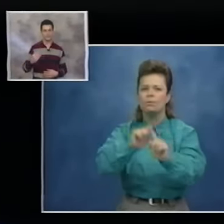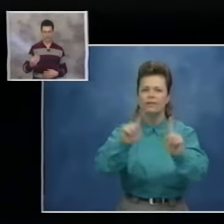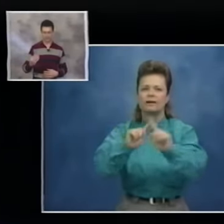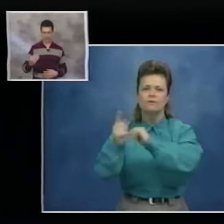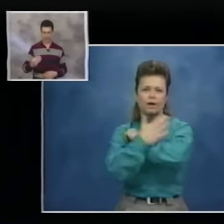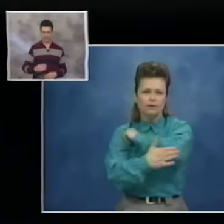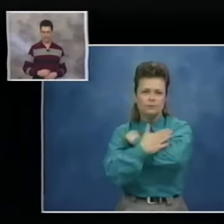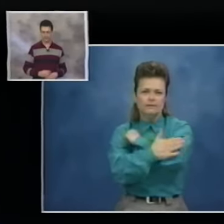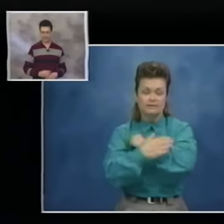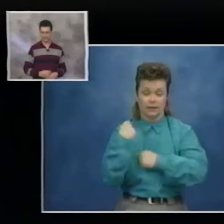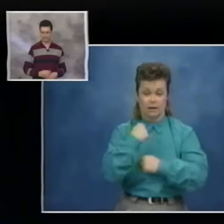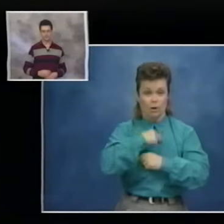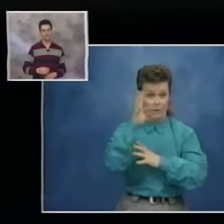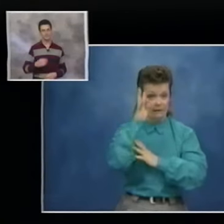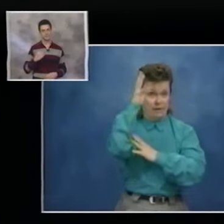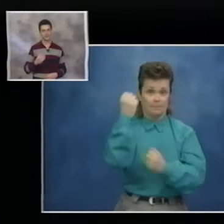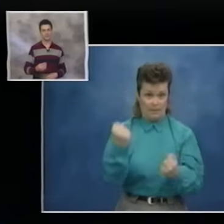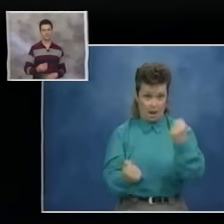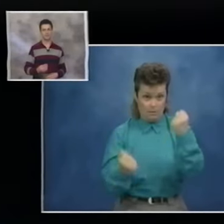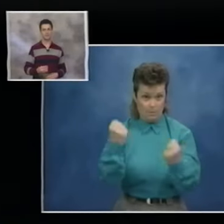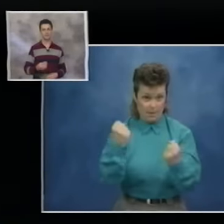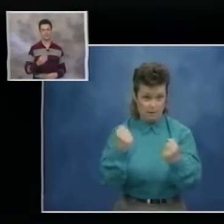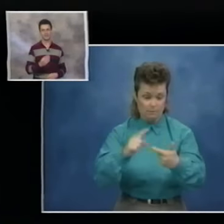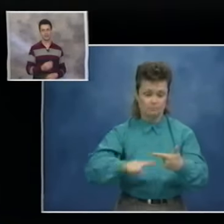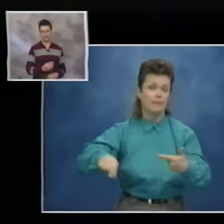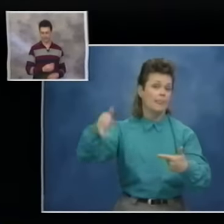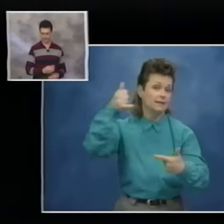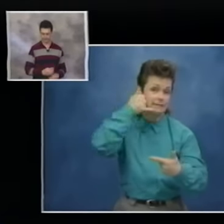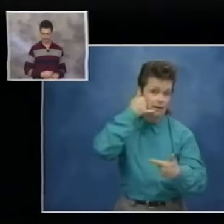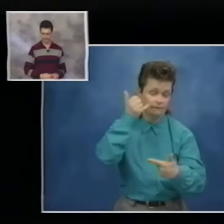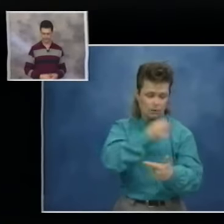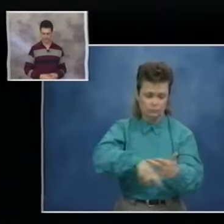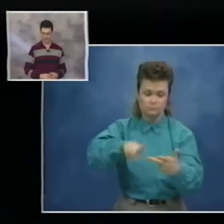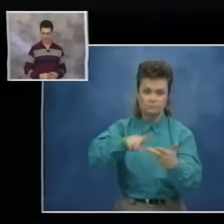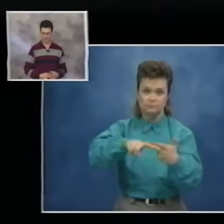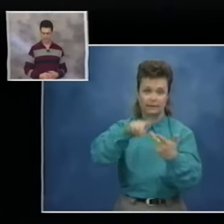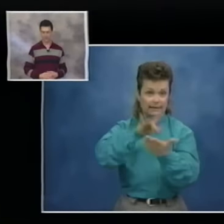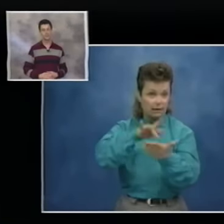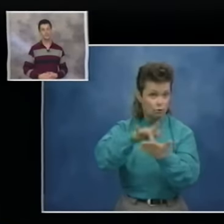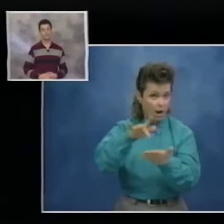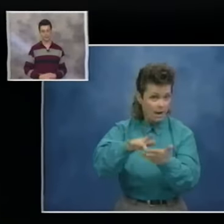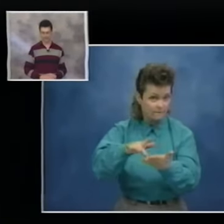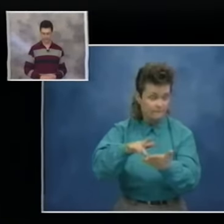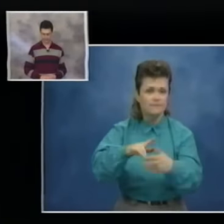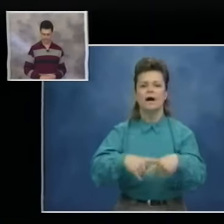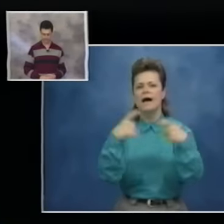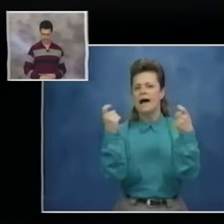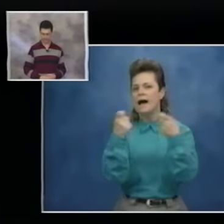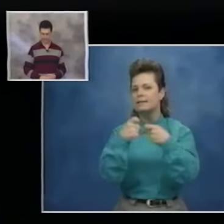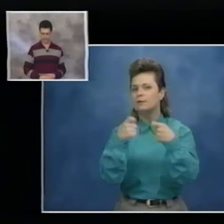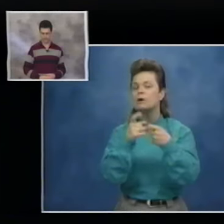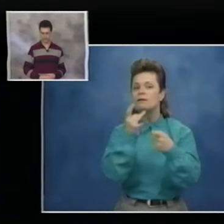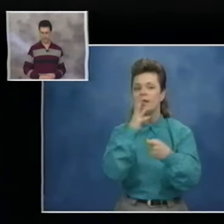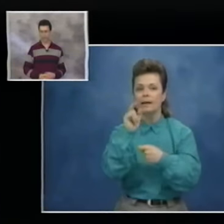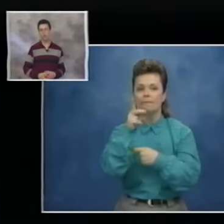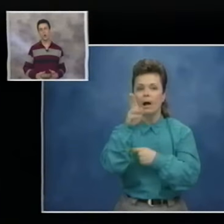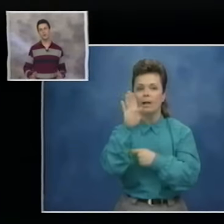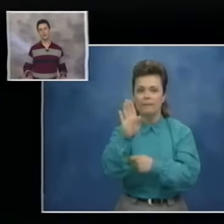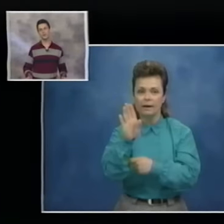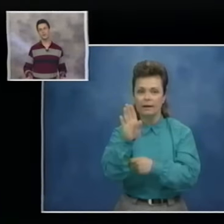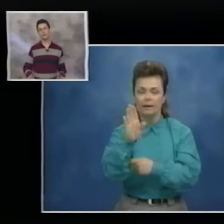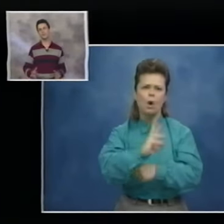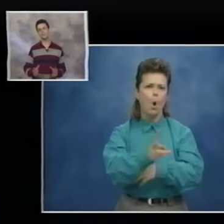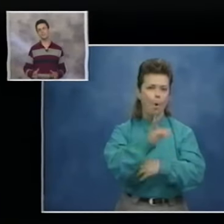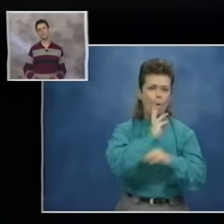We developed the automobile, telephone and telegraph, the electric light bulb,